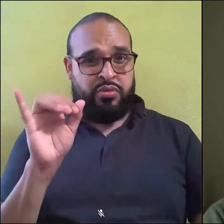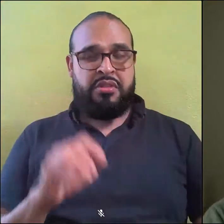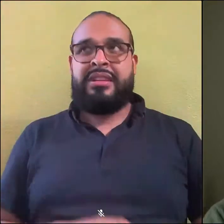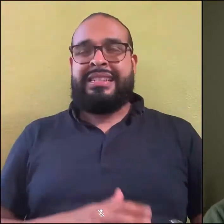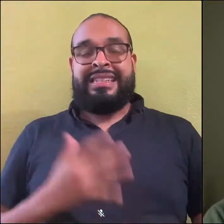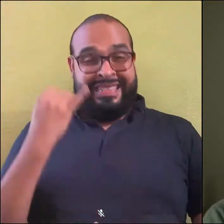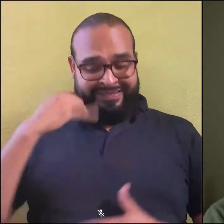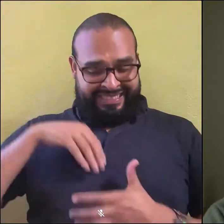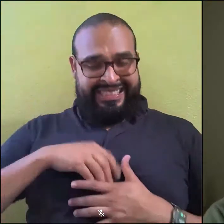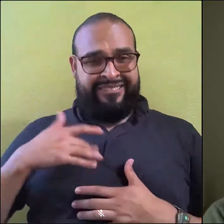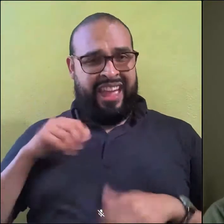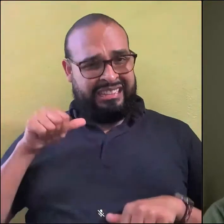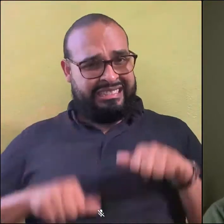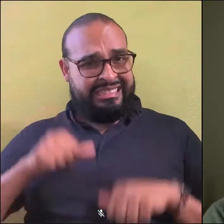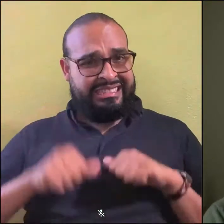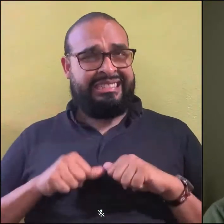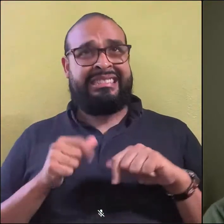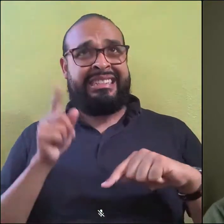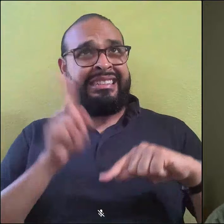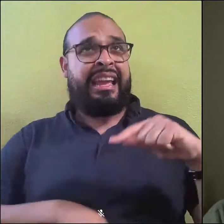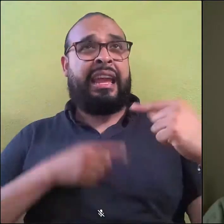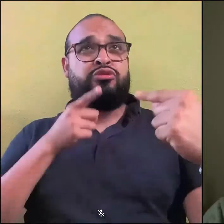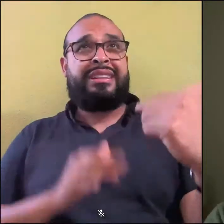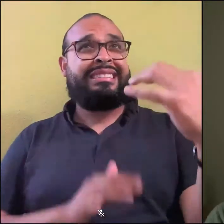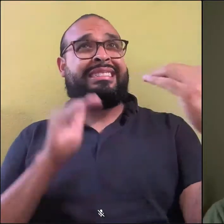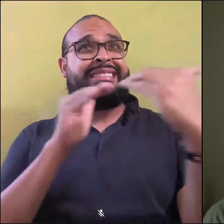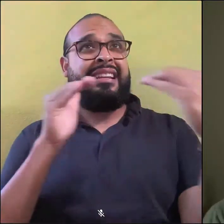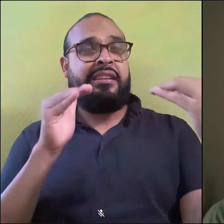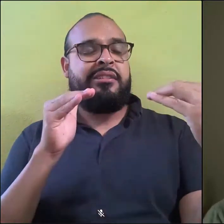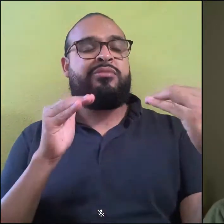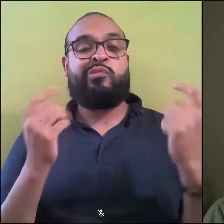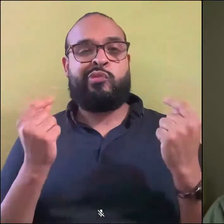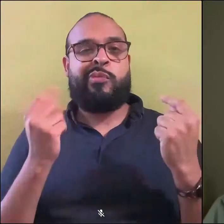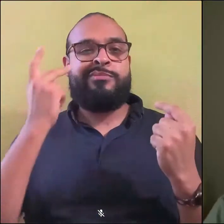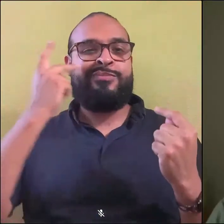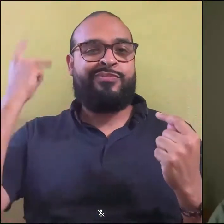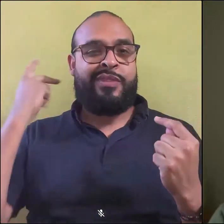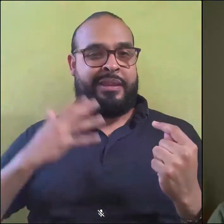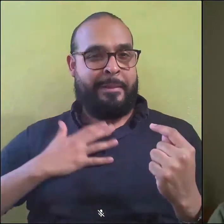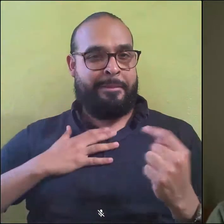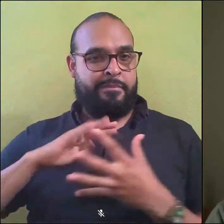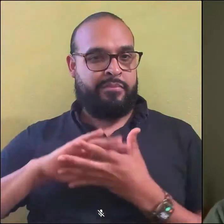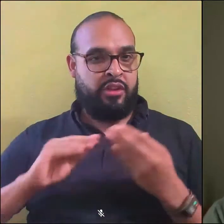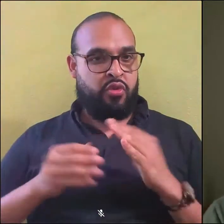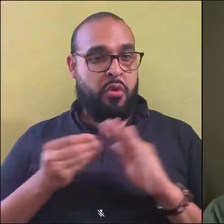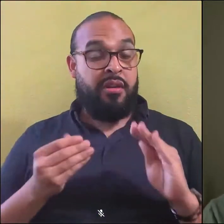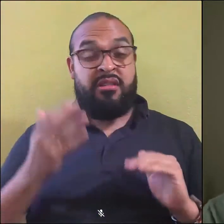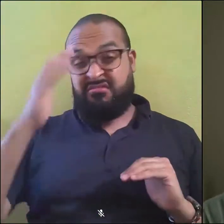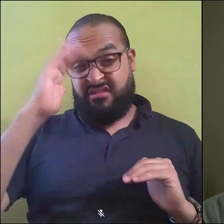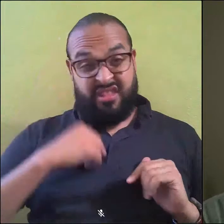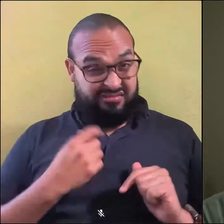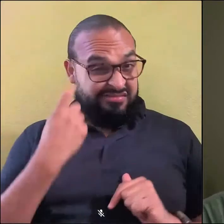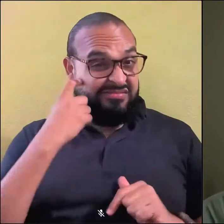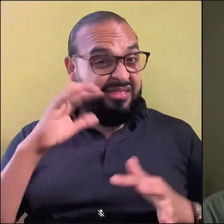A big source of energy for me is that story. And I've just told a tiny part of that story.